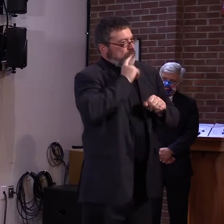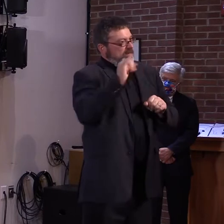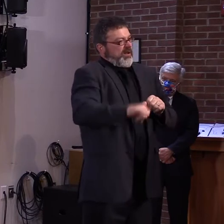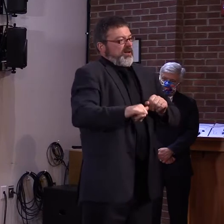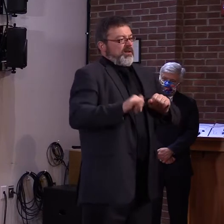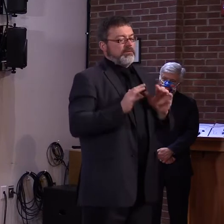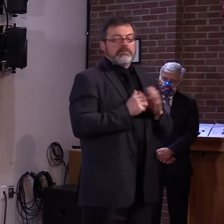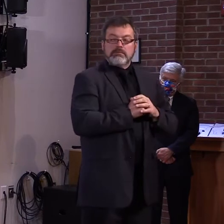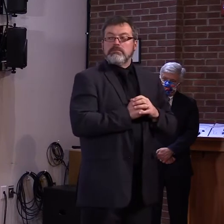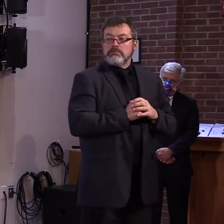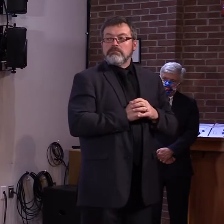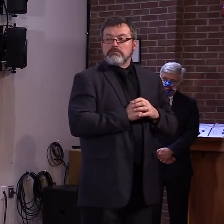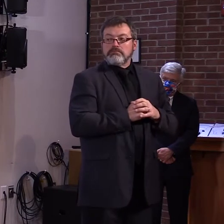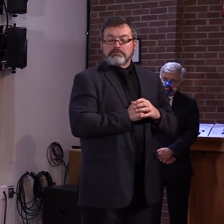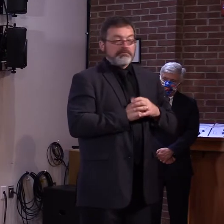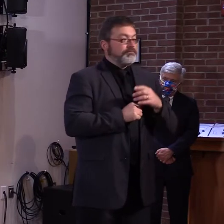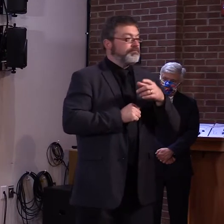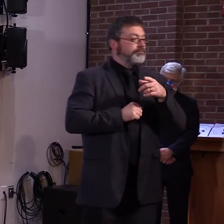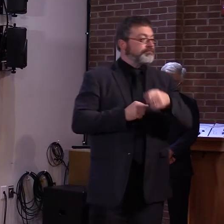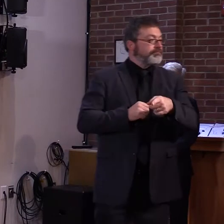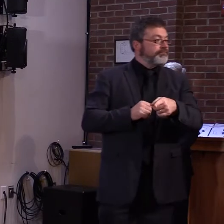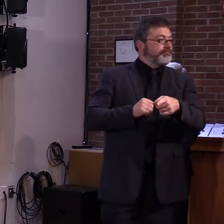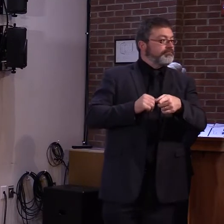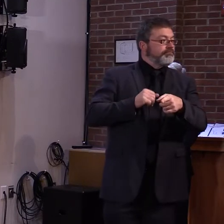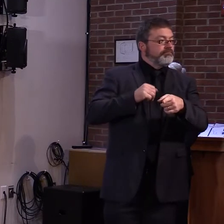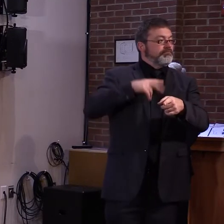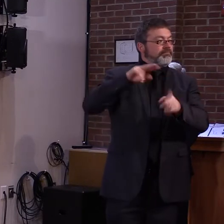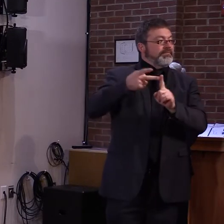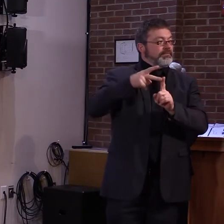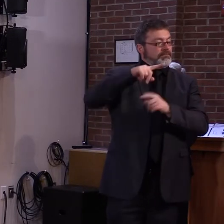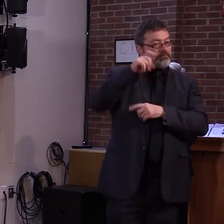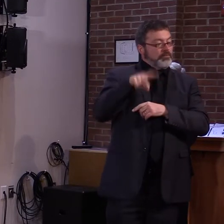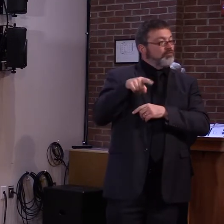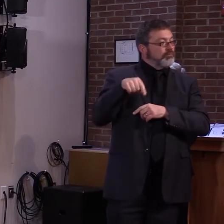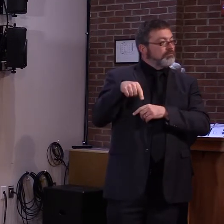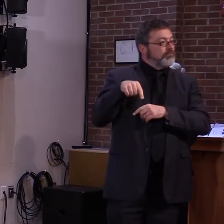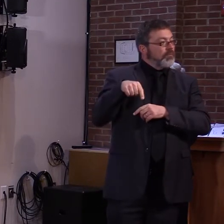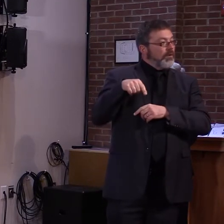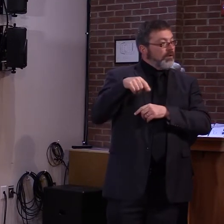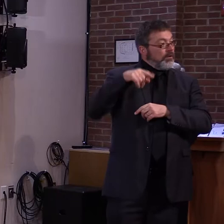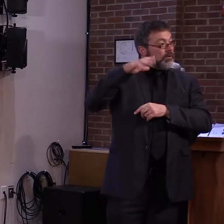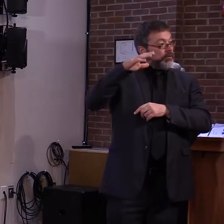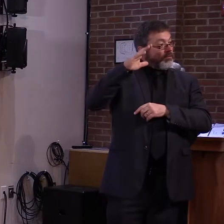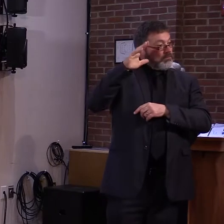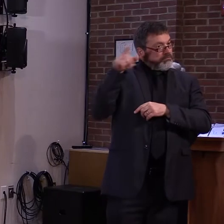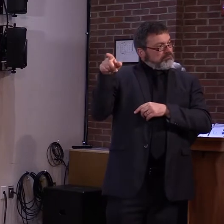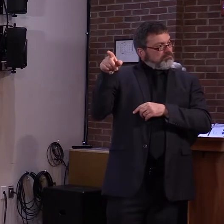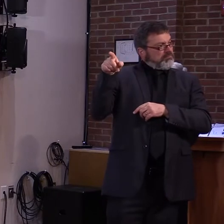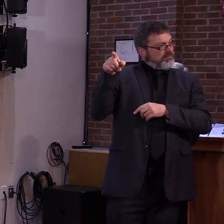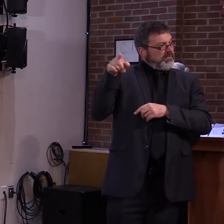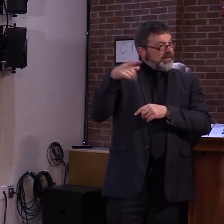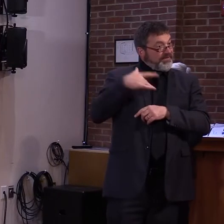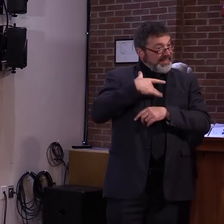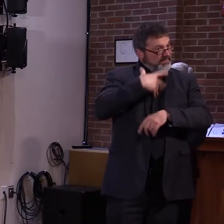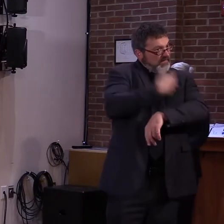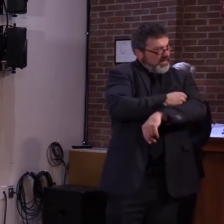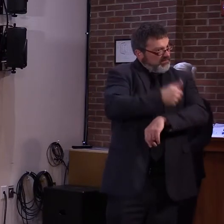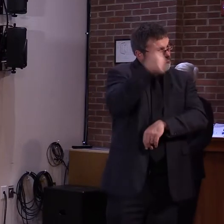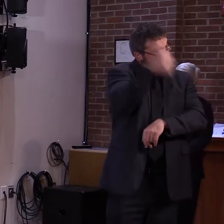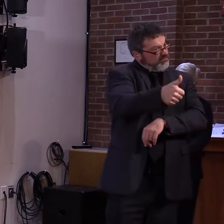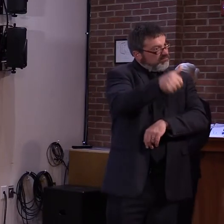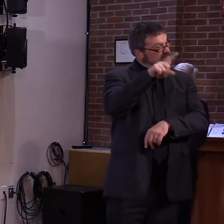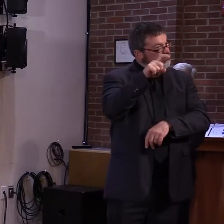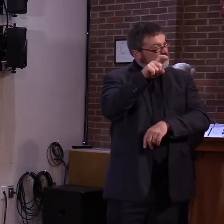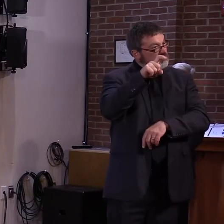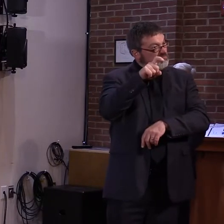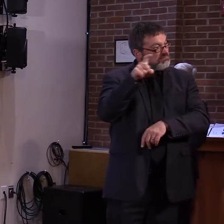think an effective vaccine can be available by then? Well, again, I'm not a doctor. I'm not an epidemiologist.